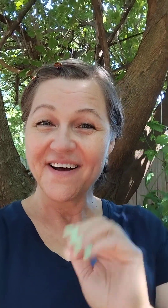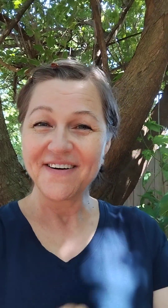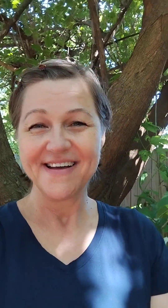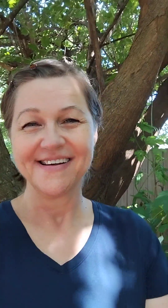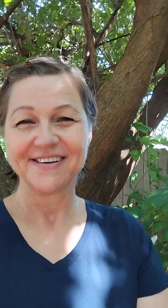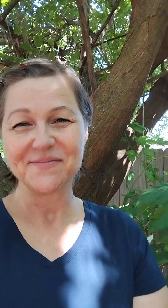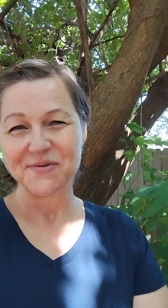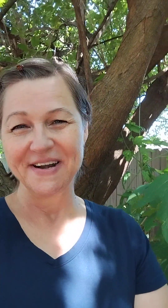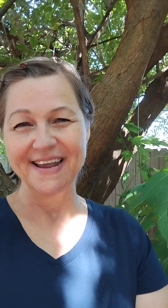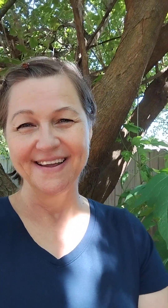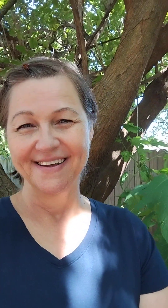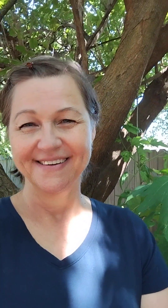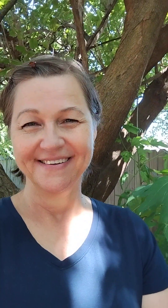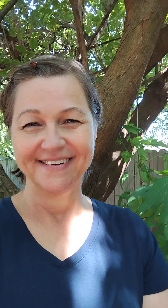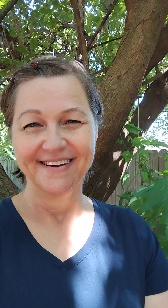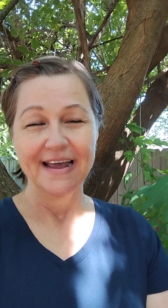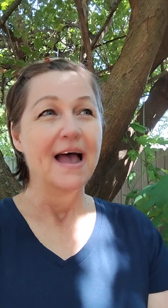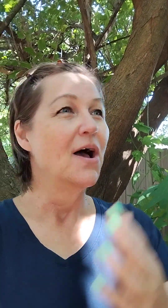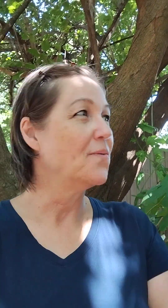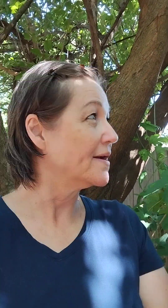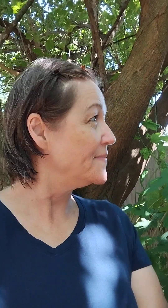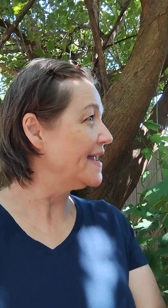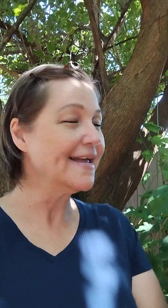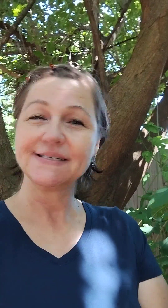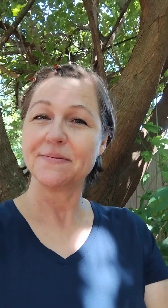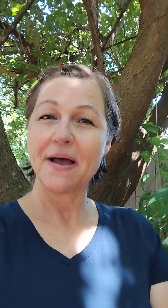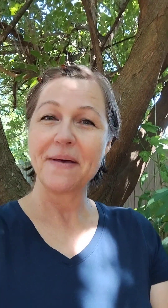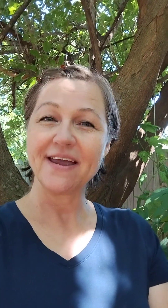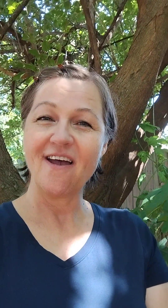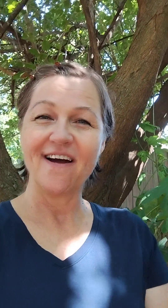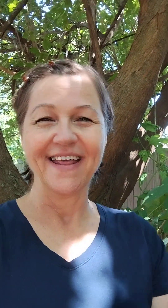Hello, good morning. Welcome again to my backyard.